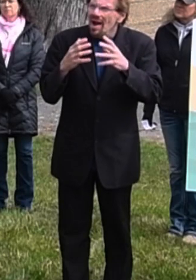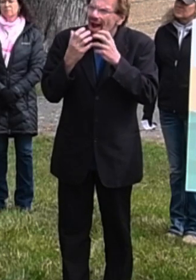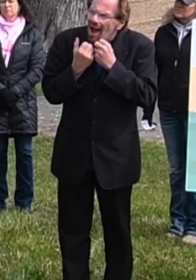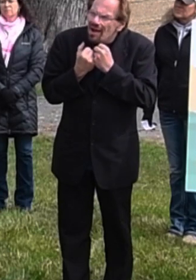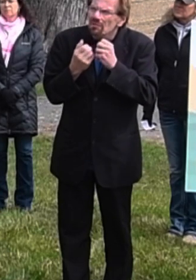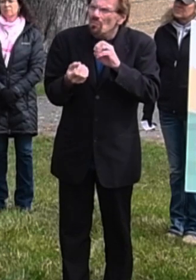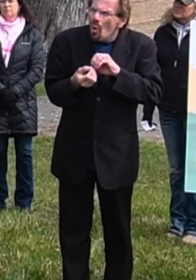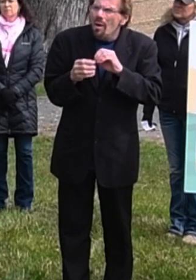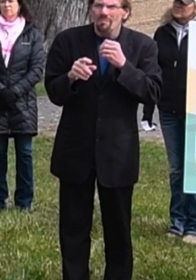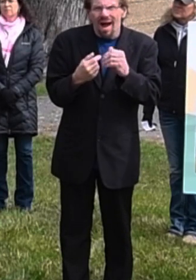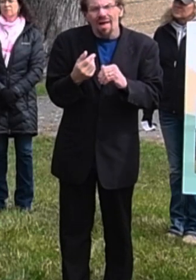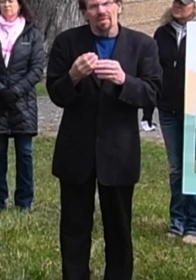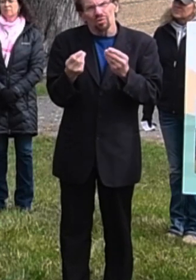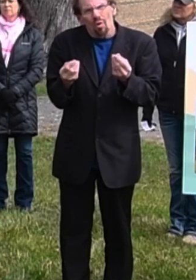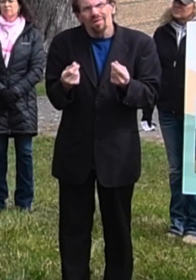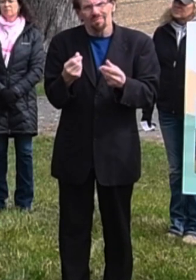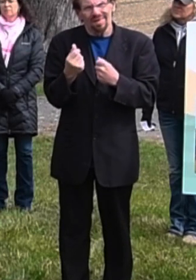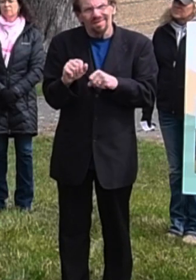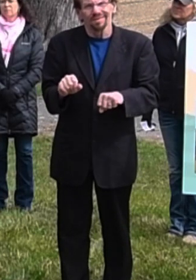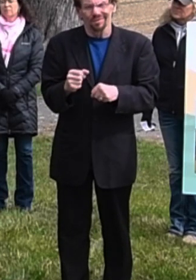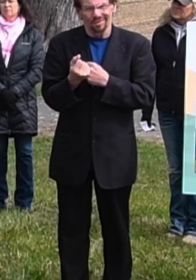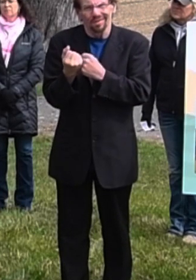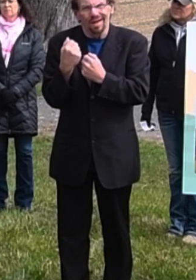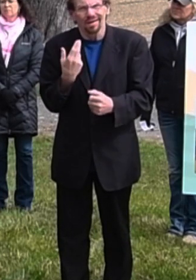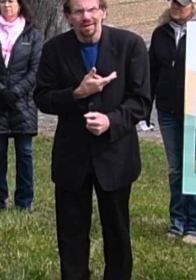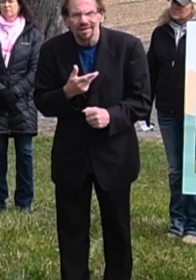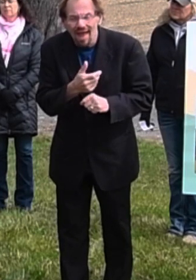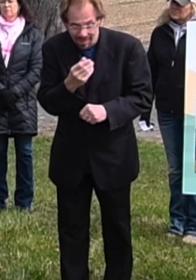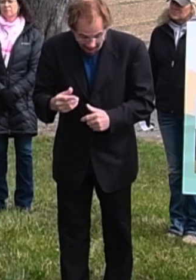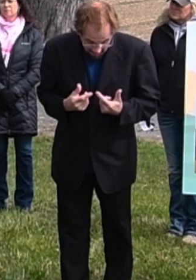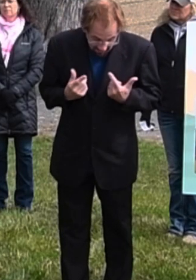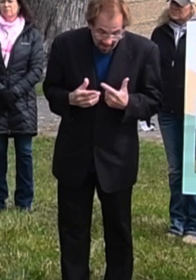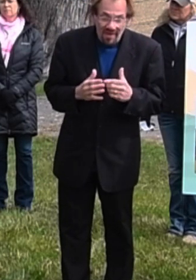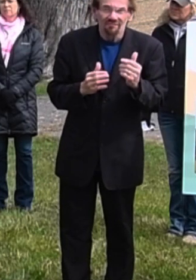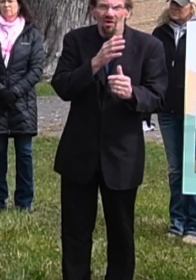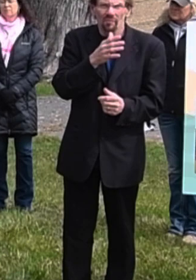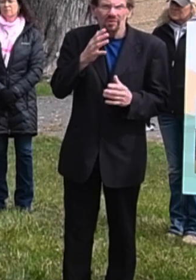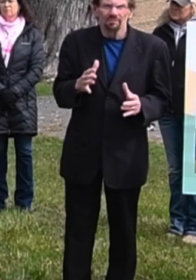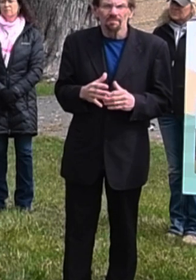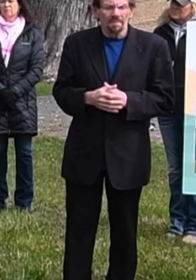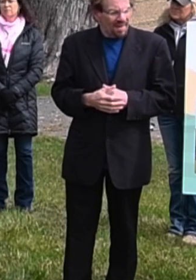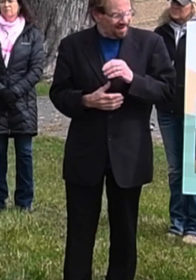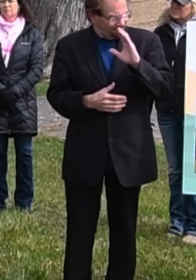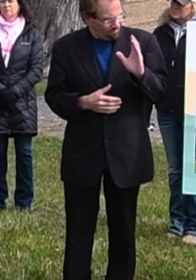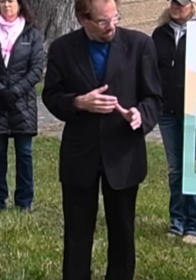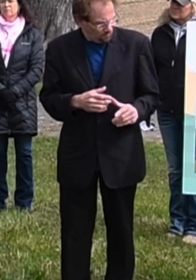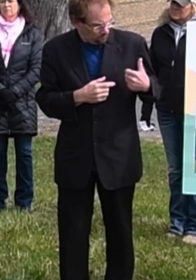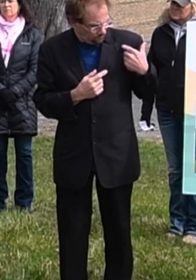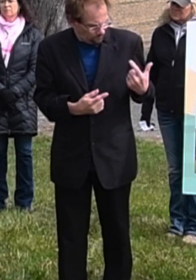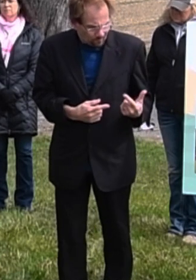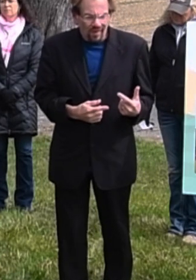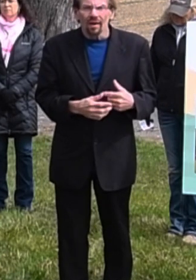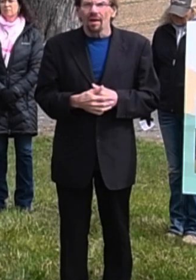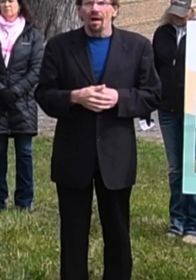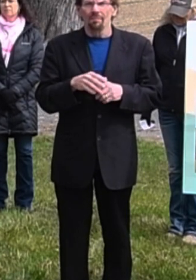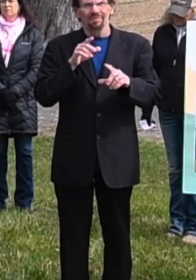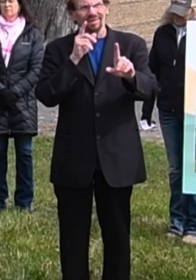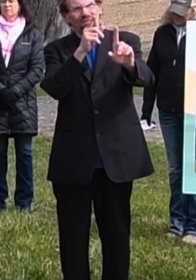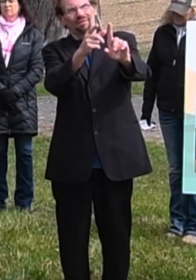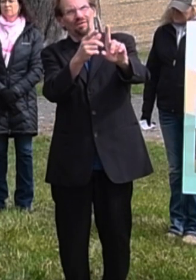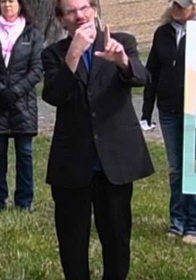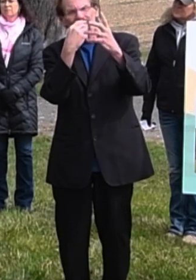to sustain us and our lives than farmers. Never has our mission of conservation been more relevant than